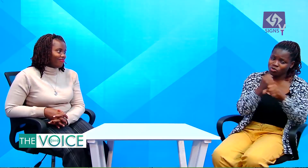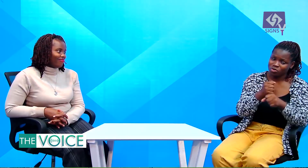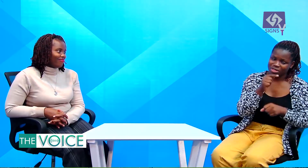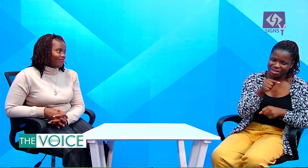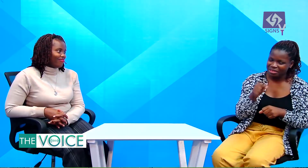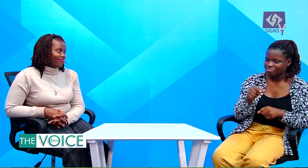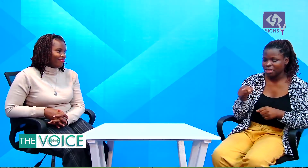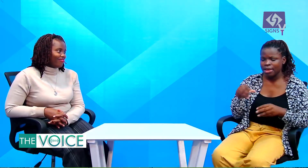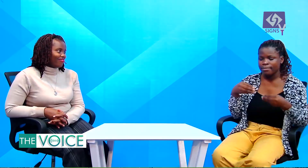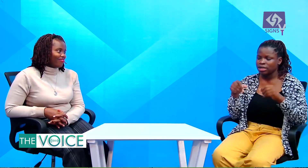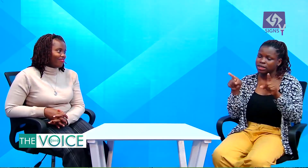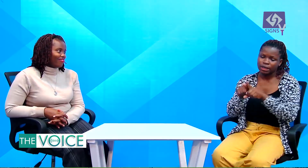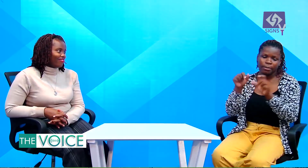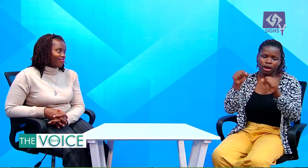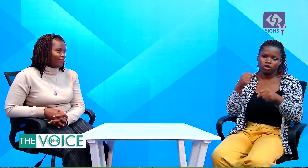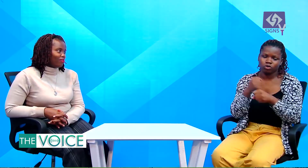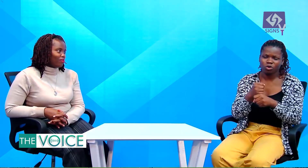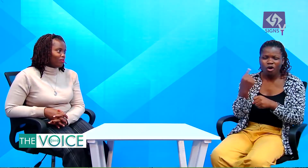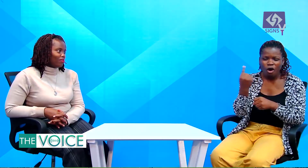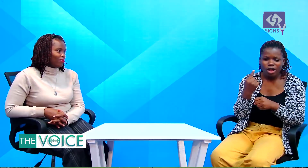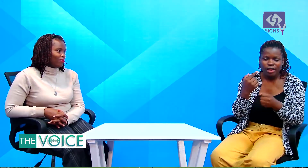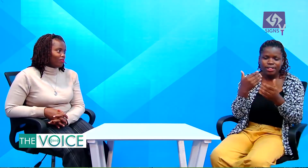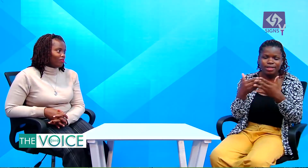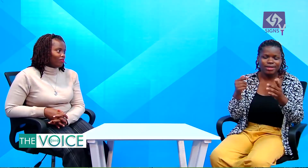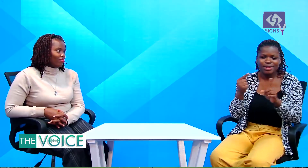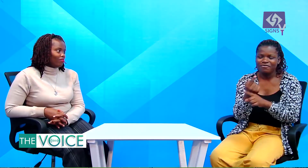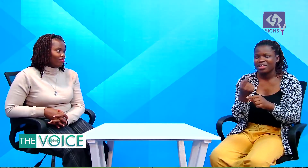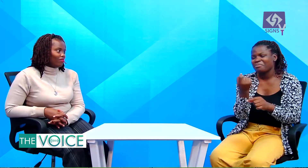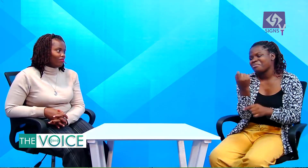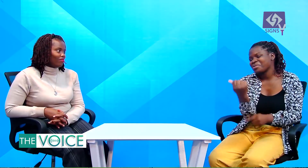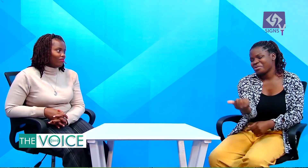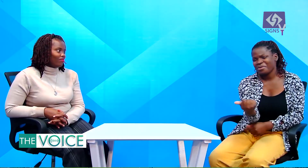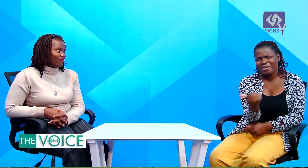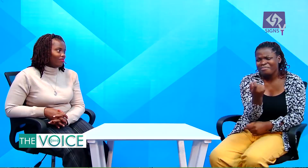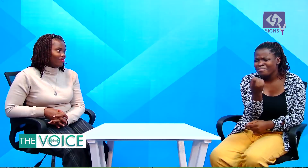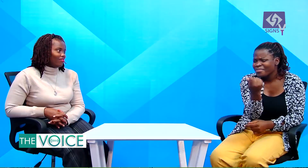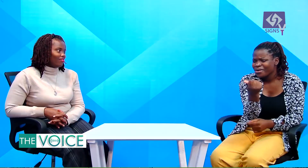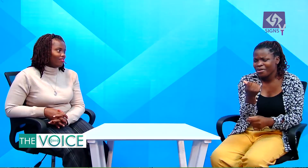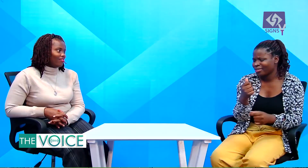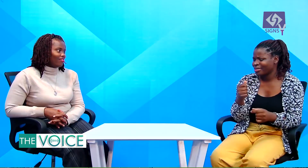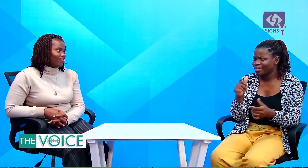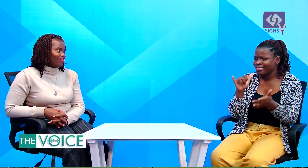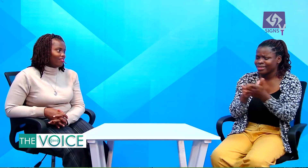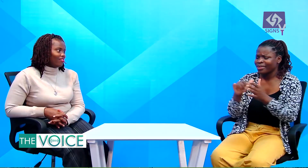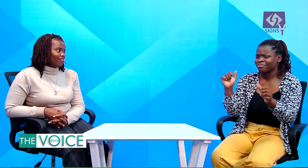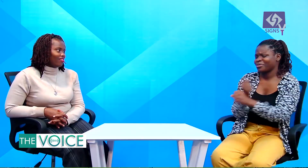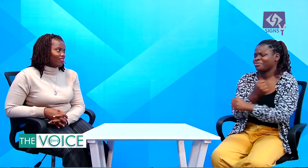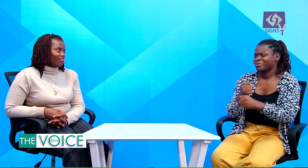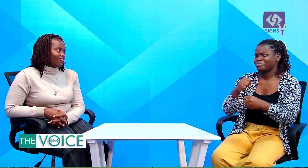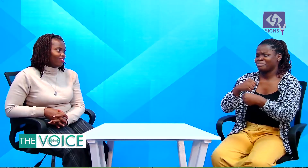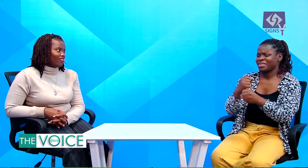everything any other person can do. The only thing is slight differences here and